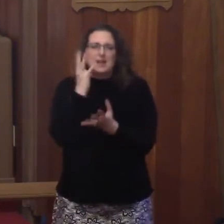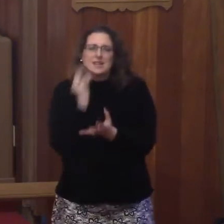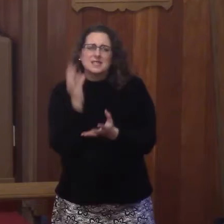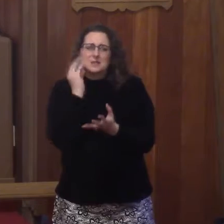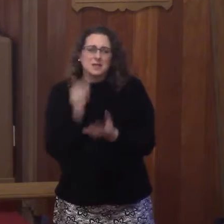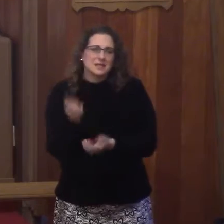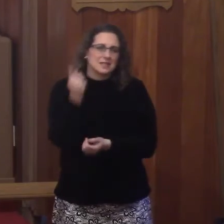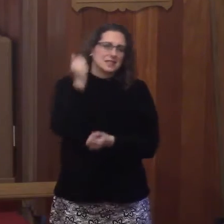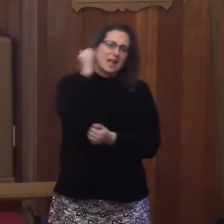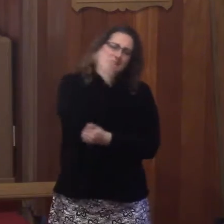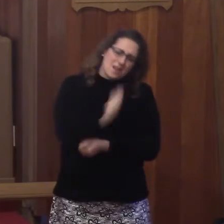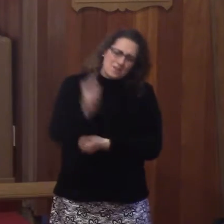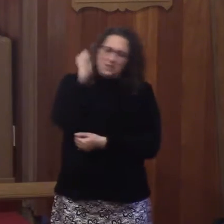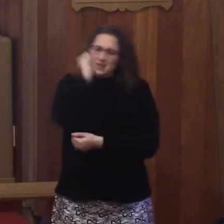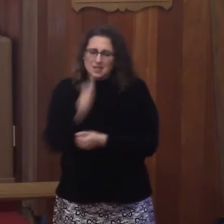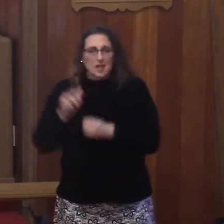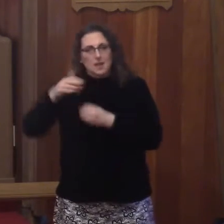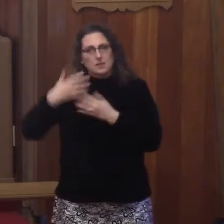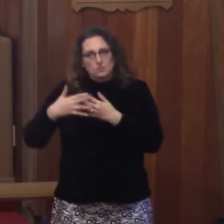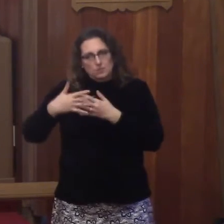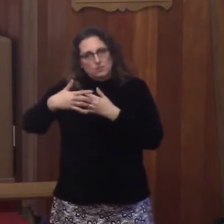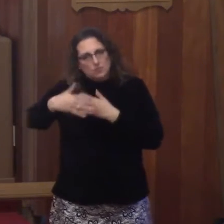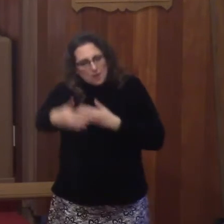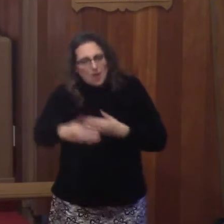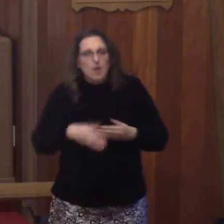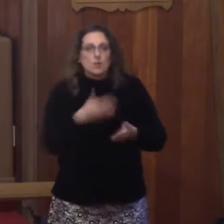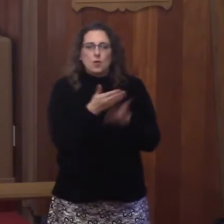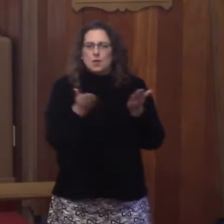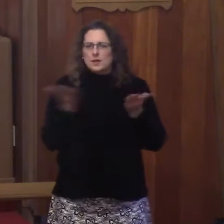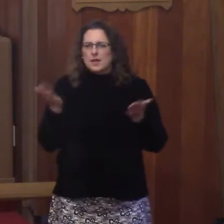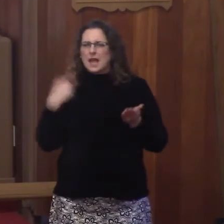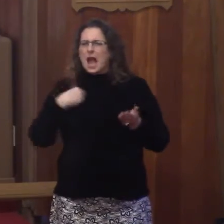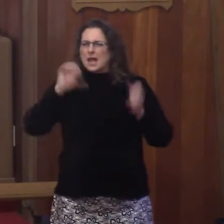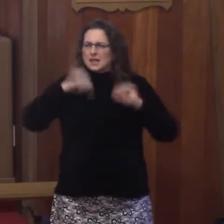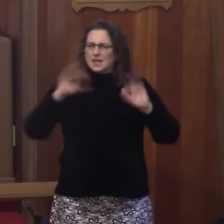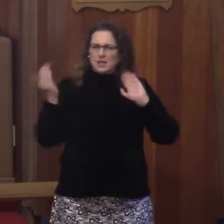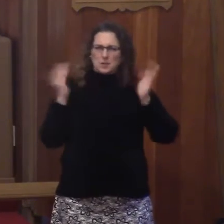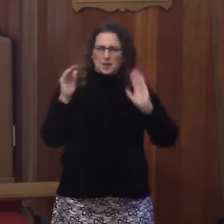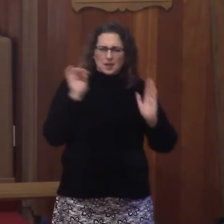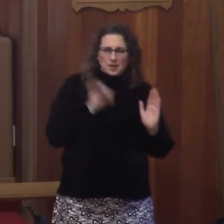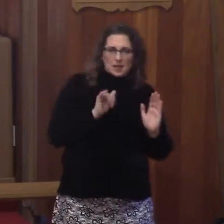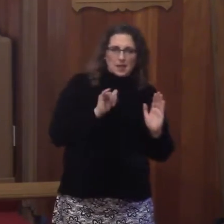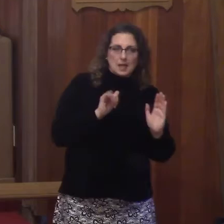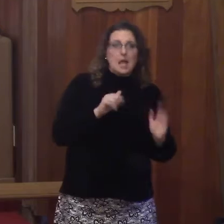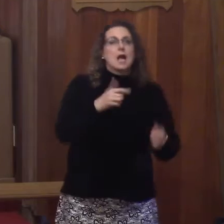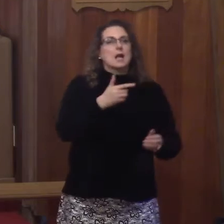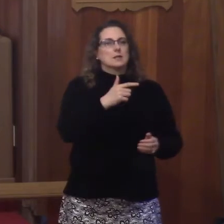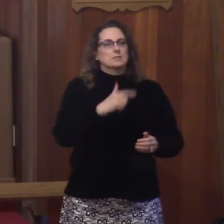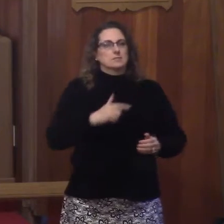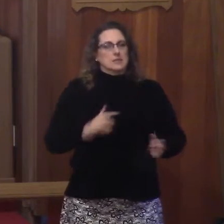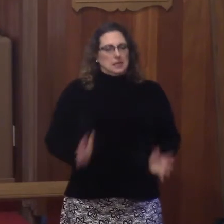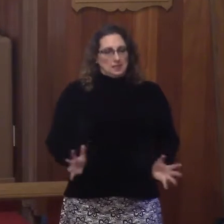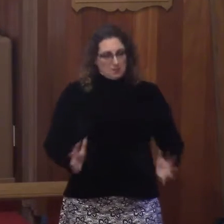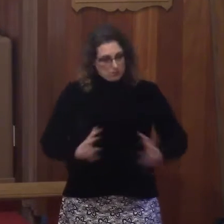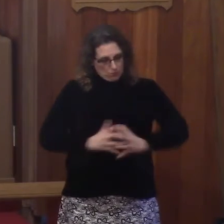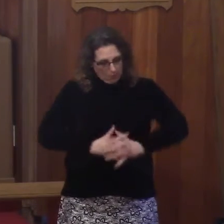The only thing I could possibly ever compare this to is labor and childhood.